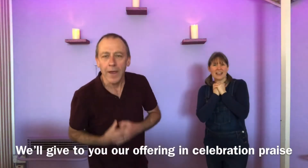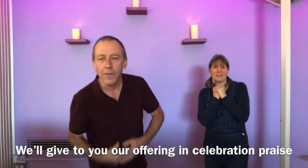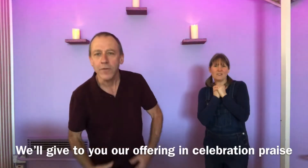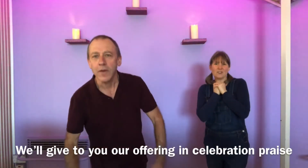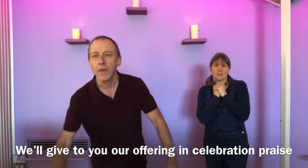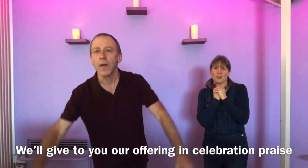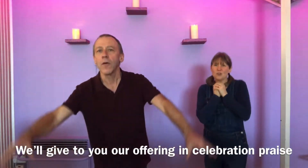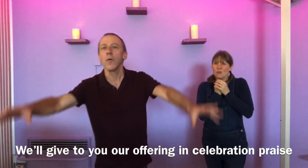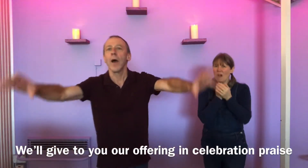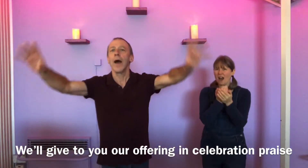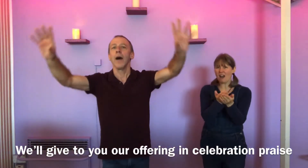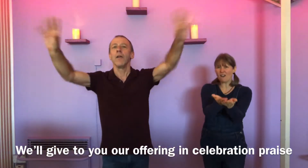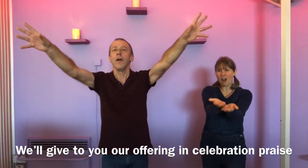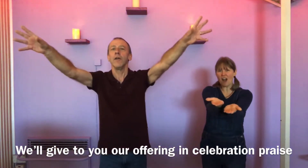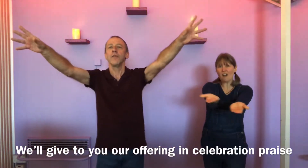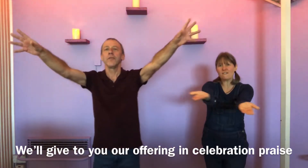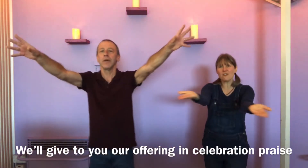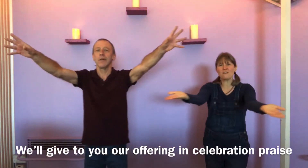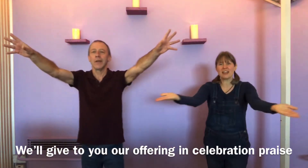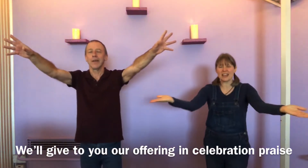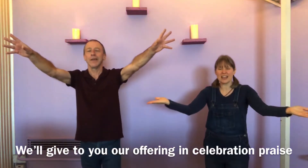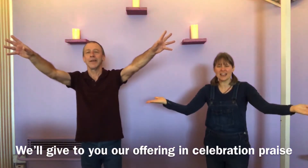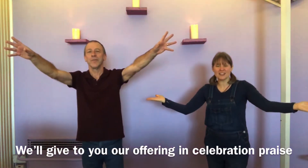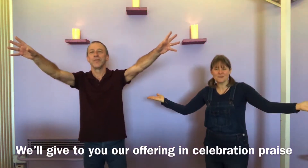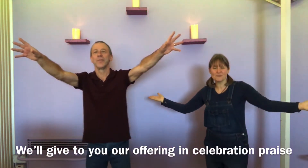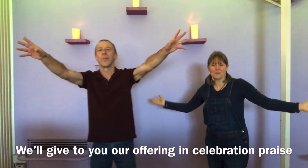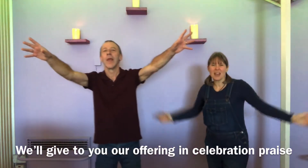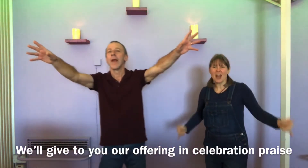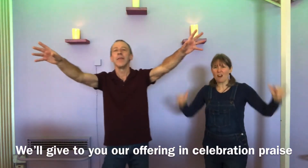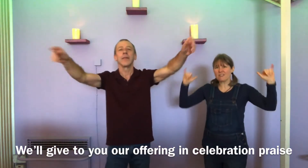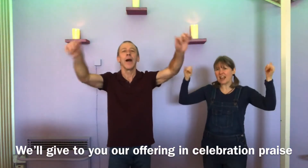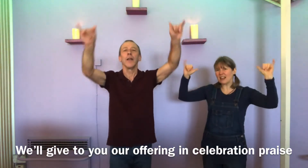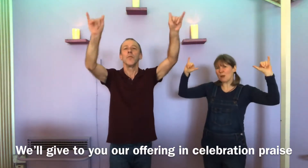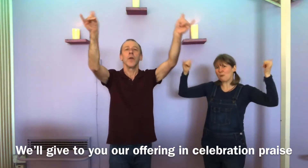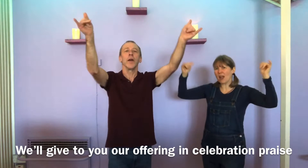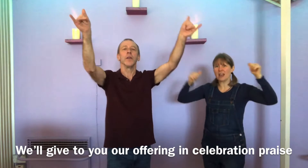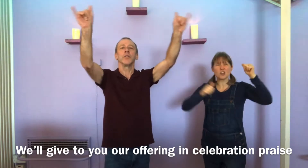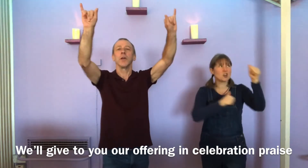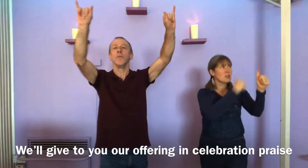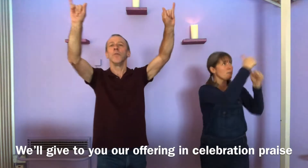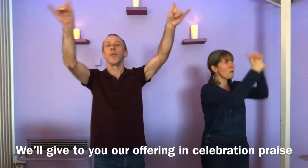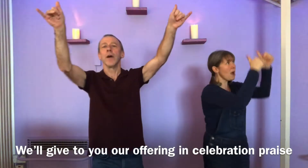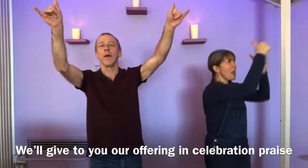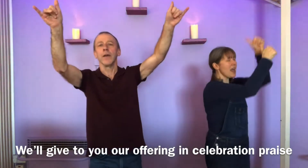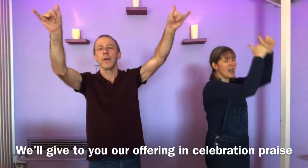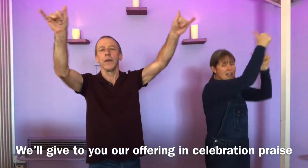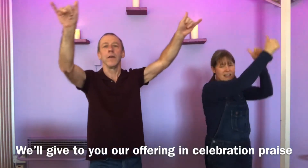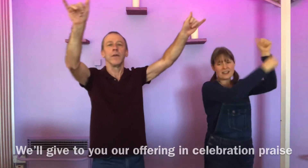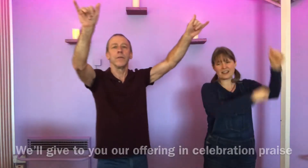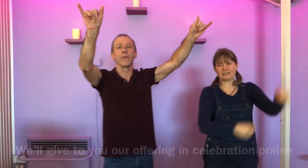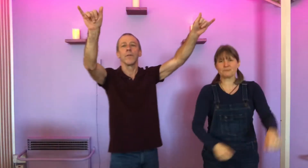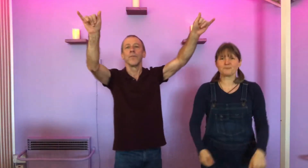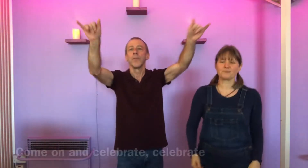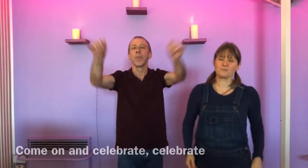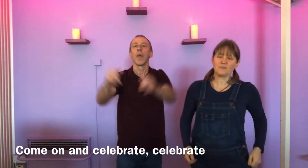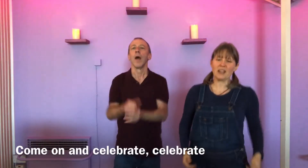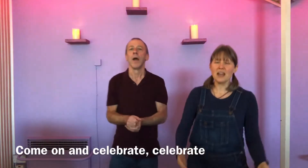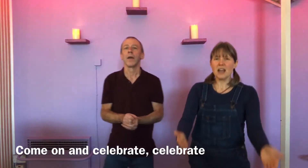to you our offering Celebration praise Come